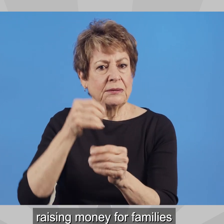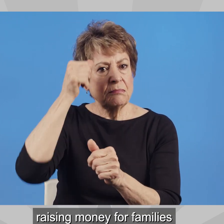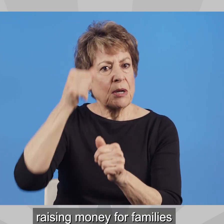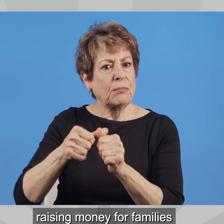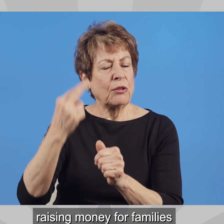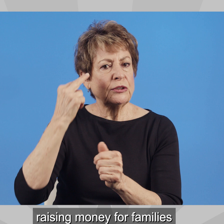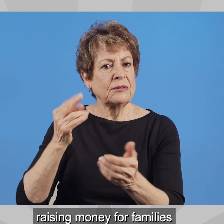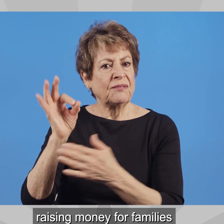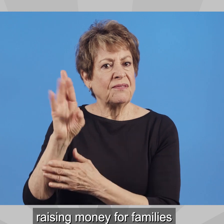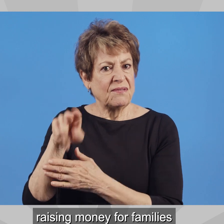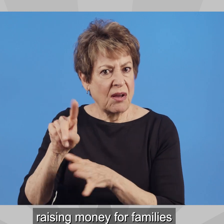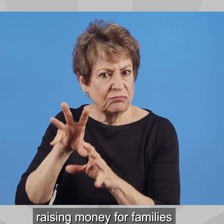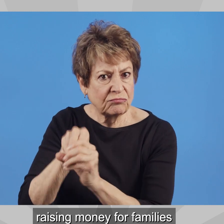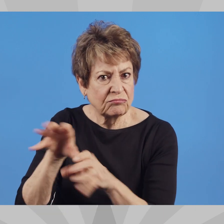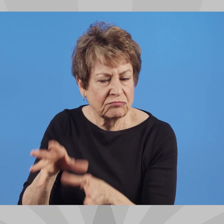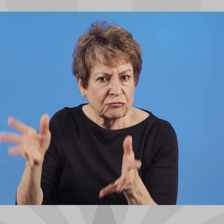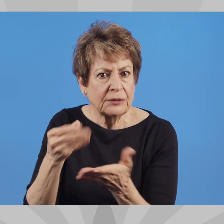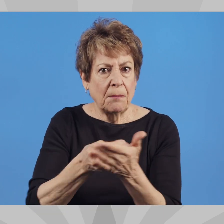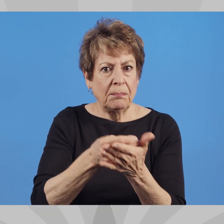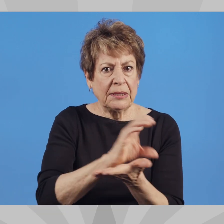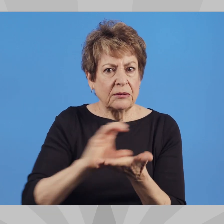for families of fallen officers.